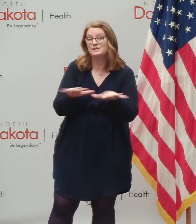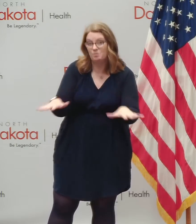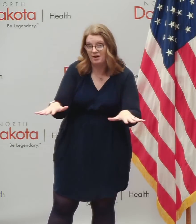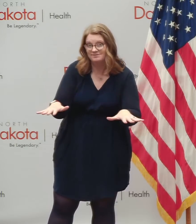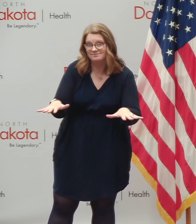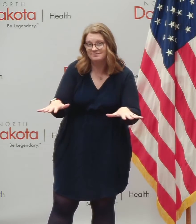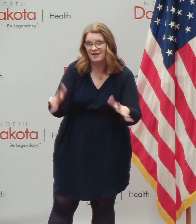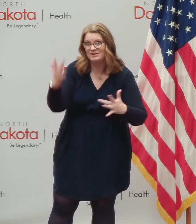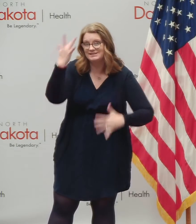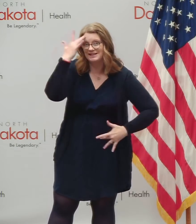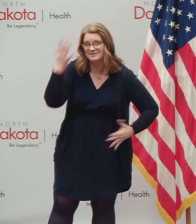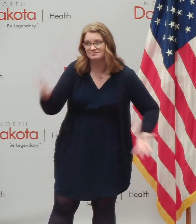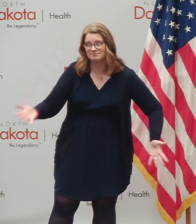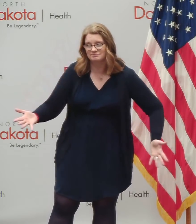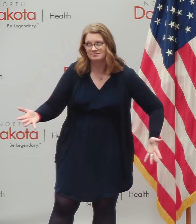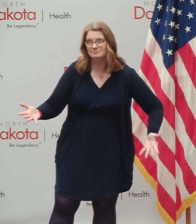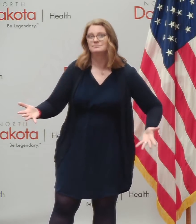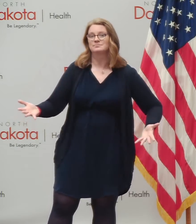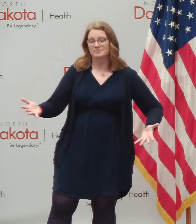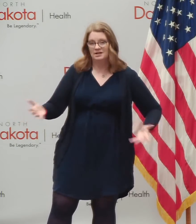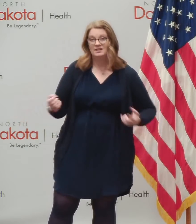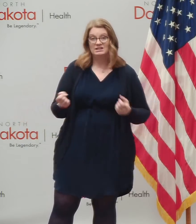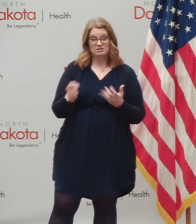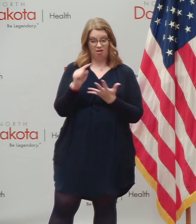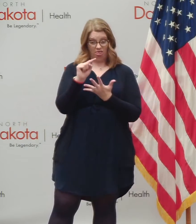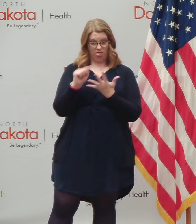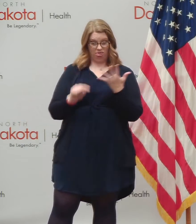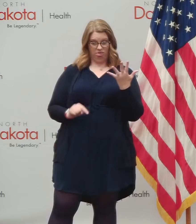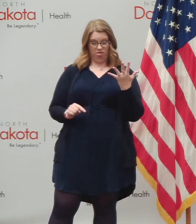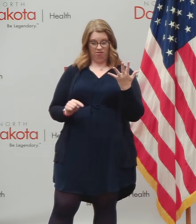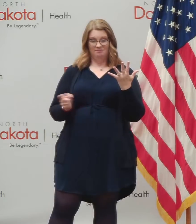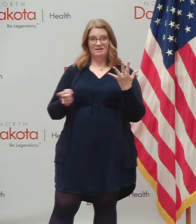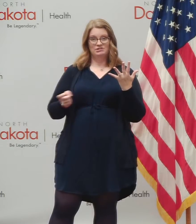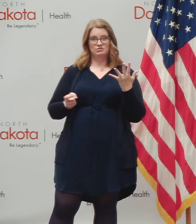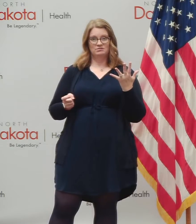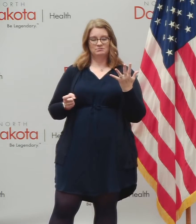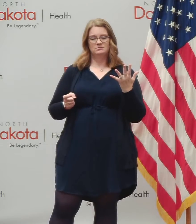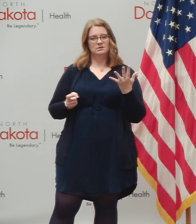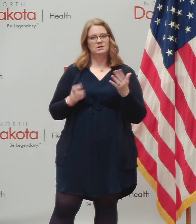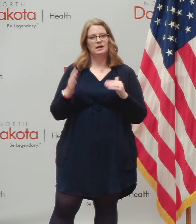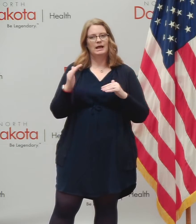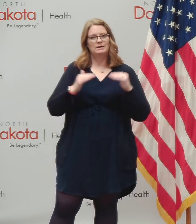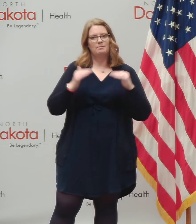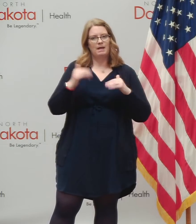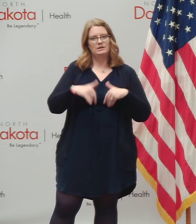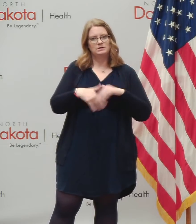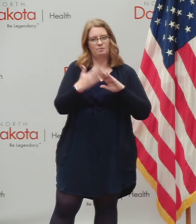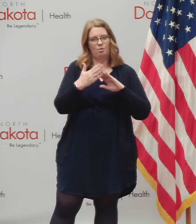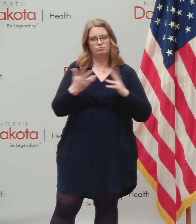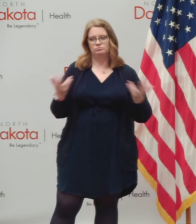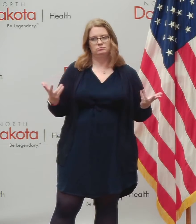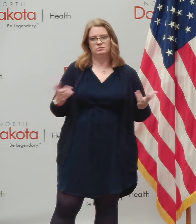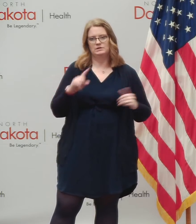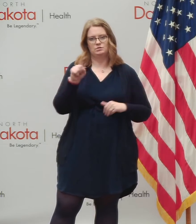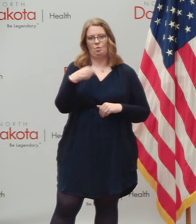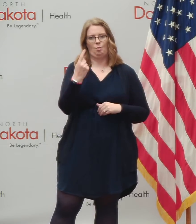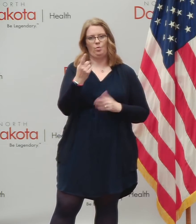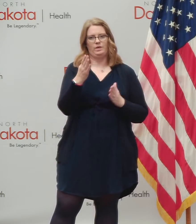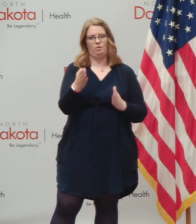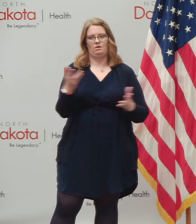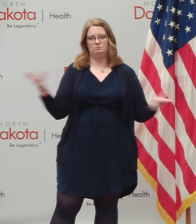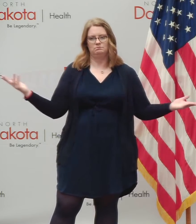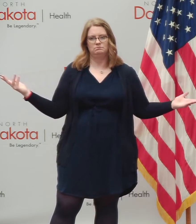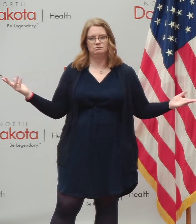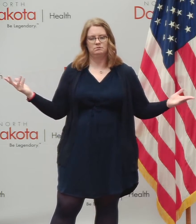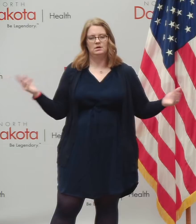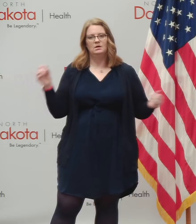particular disease. So there's dozens of things we're managing, and the balanced approach is the only way that I would see possible doing it, because there